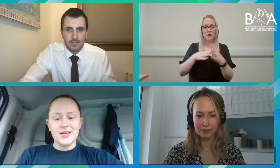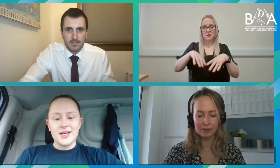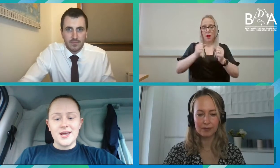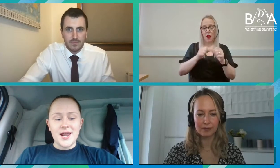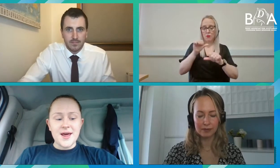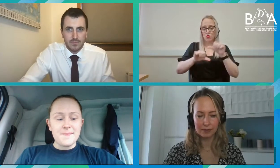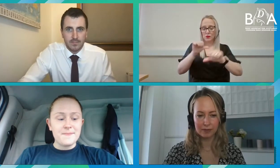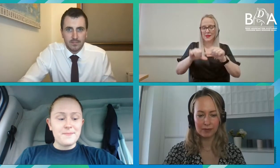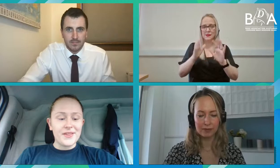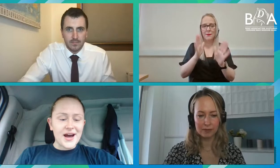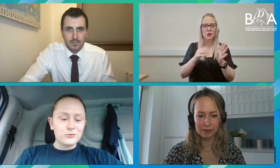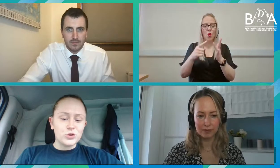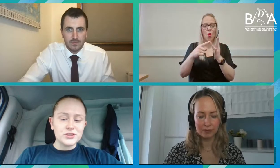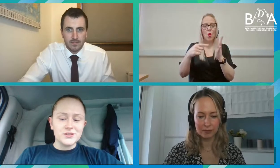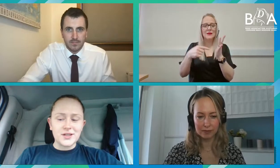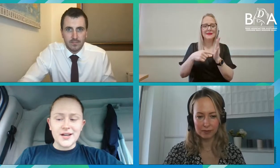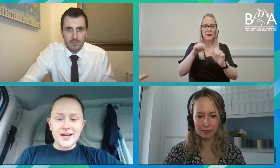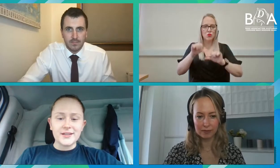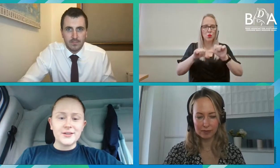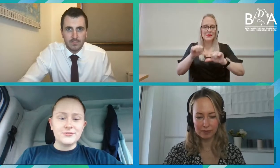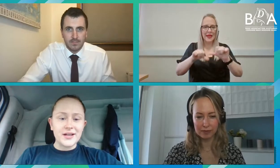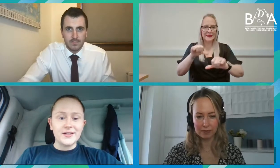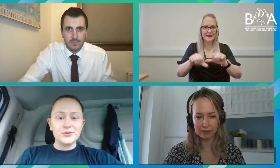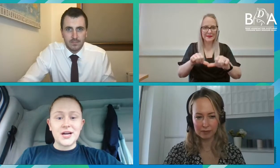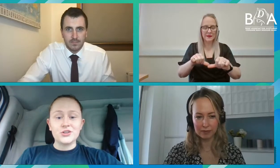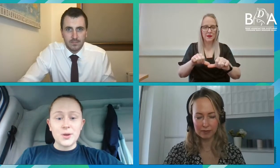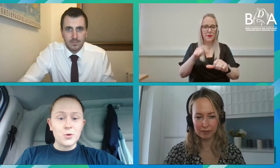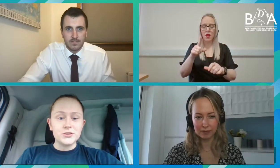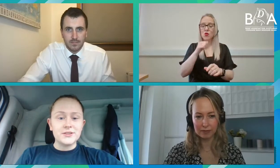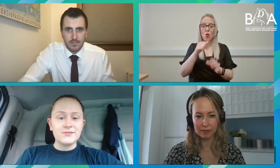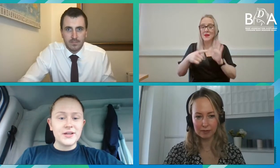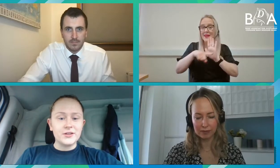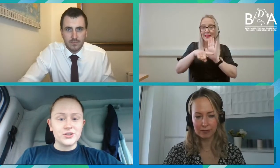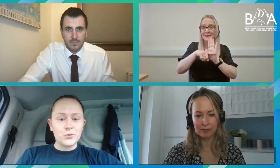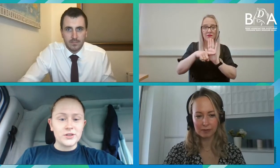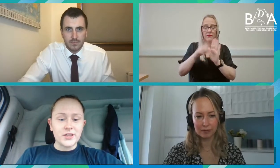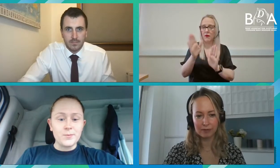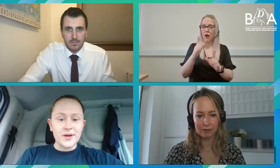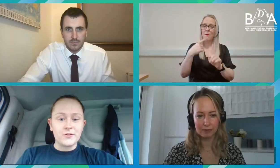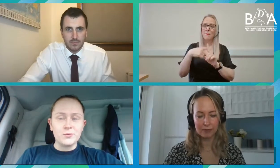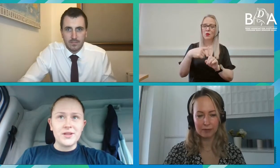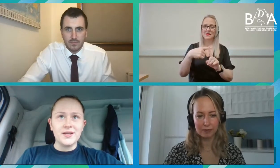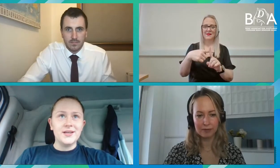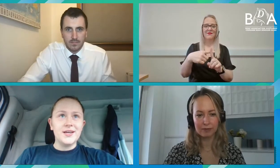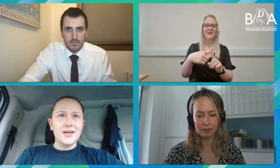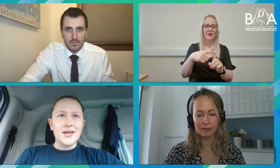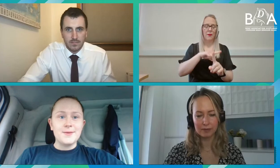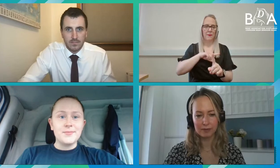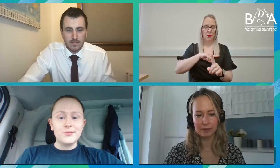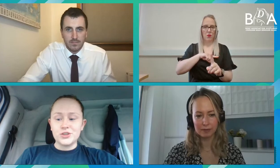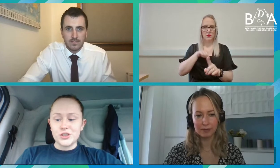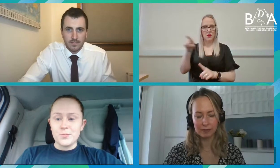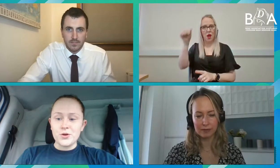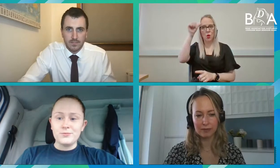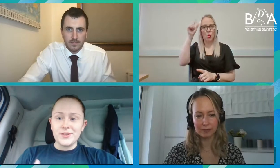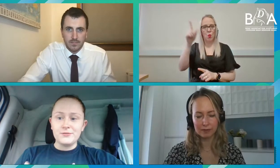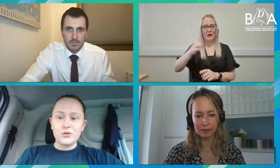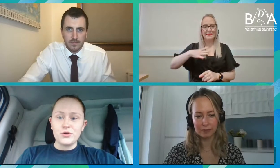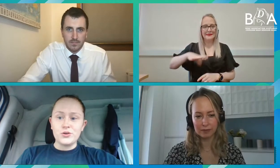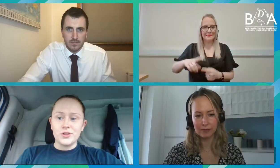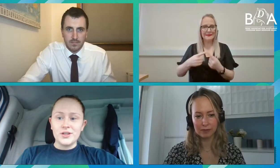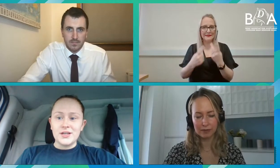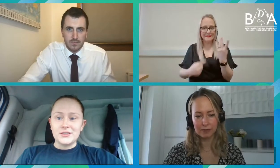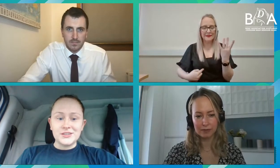well. But that wasn't a negative thing, it was actually a positive thing because it worked out better for me. It was just to put